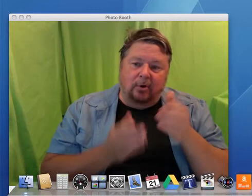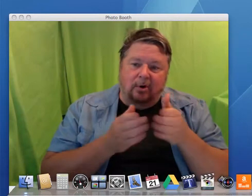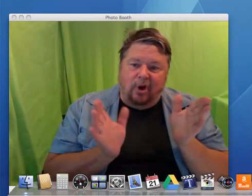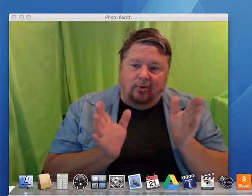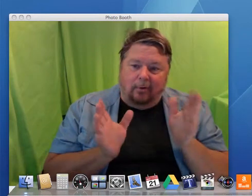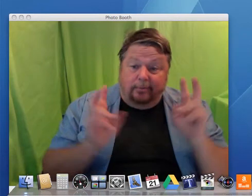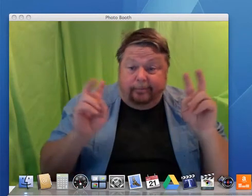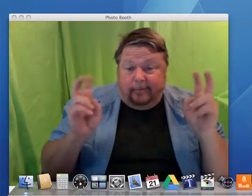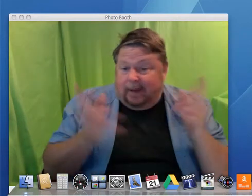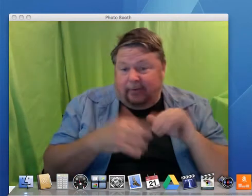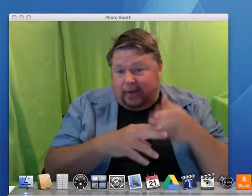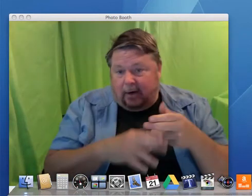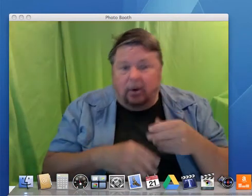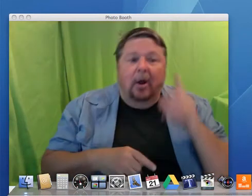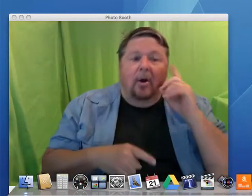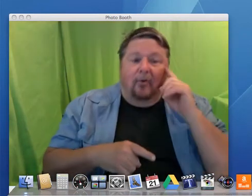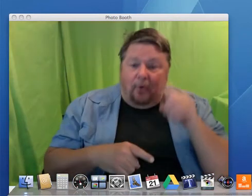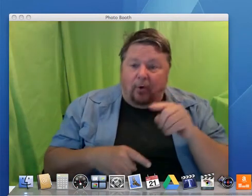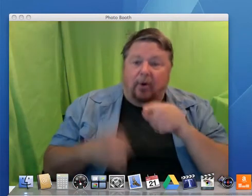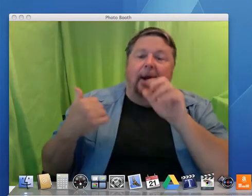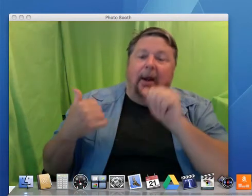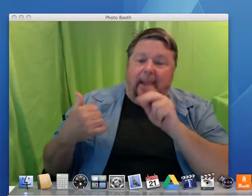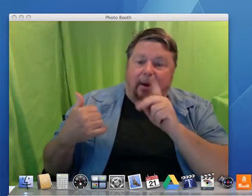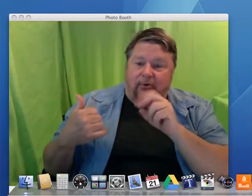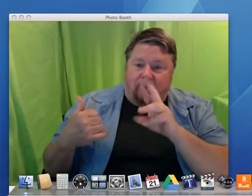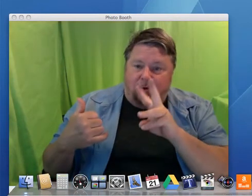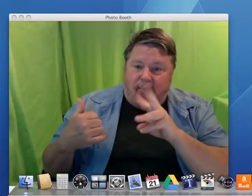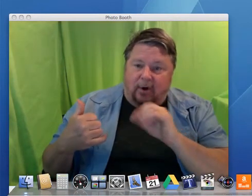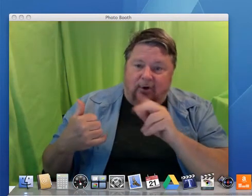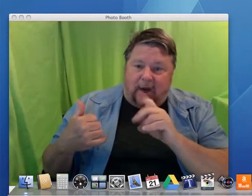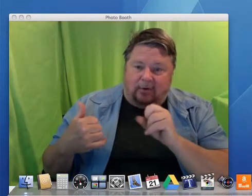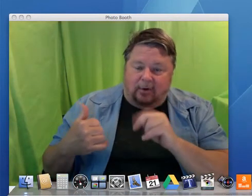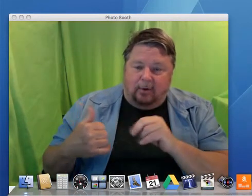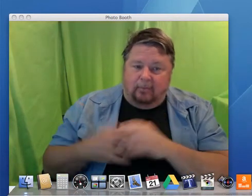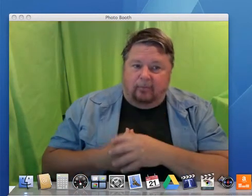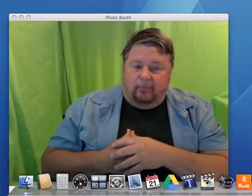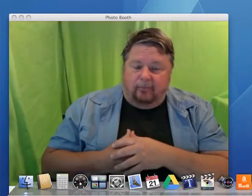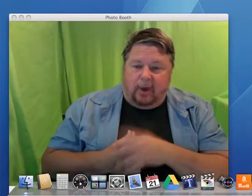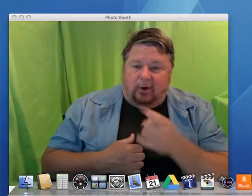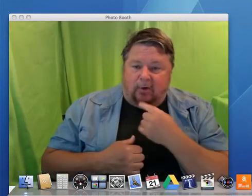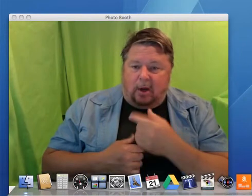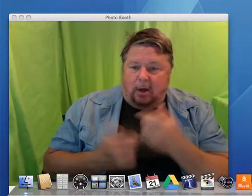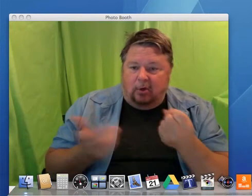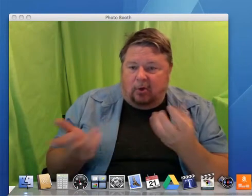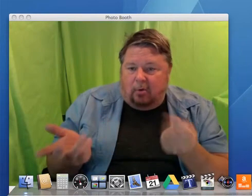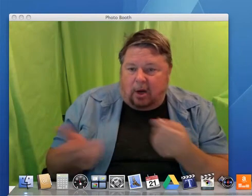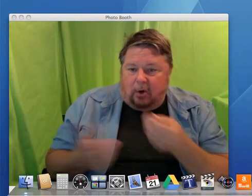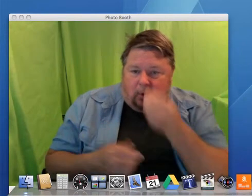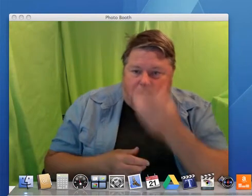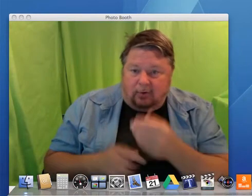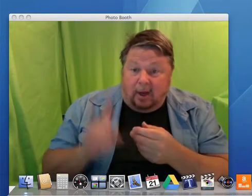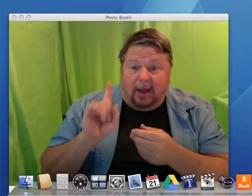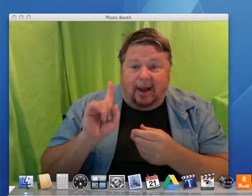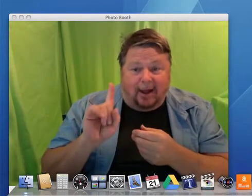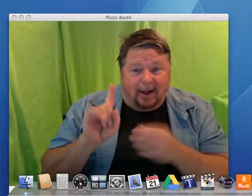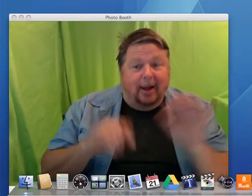Postmaster General, that was the title, for Andrew Jackson. And you say, so what? Who